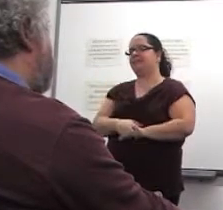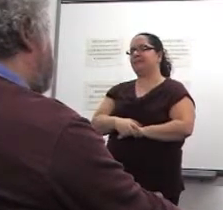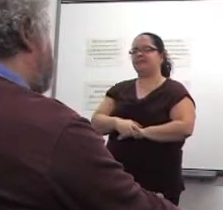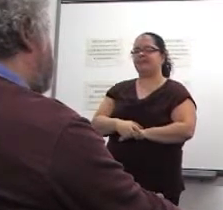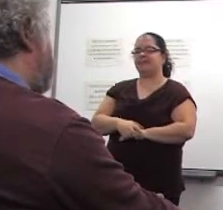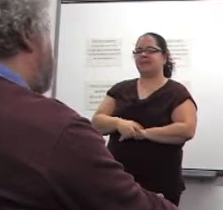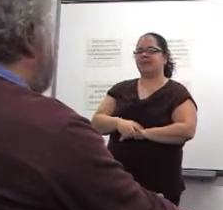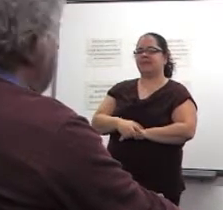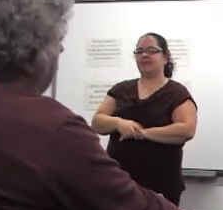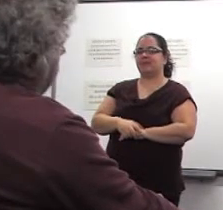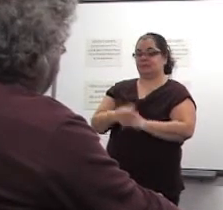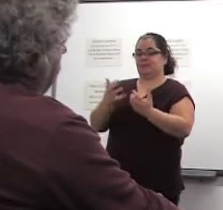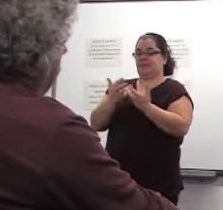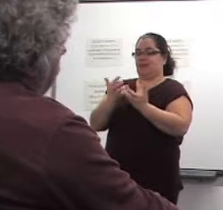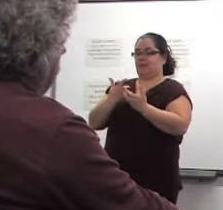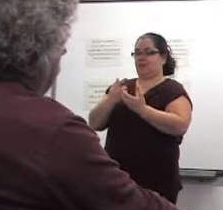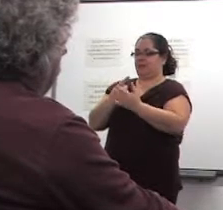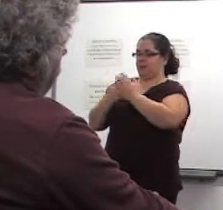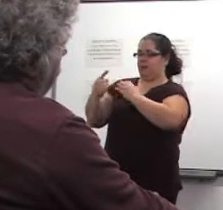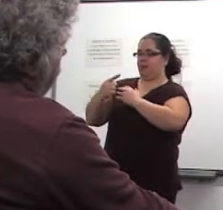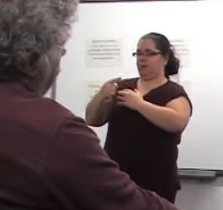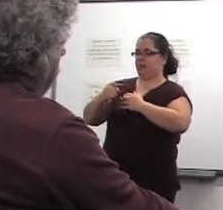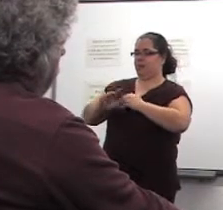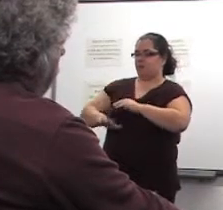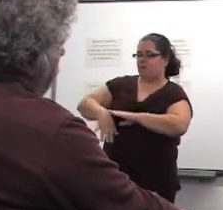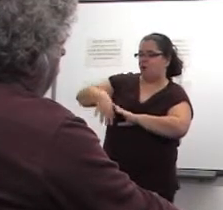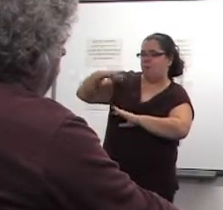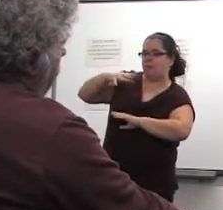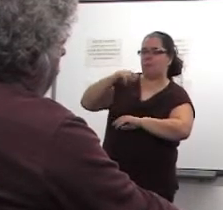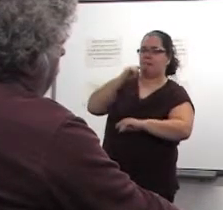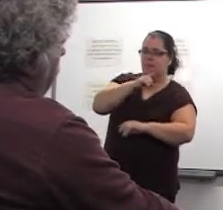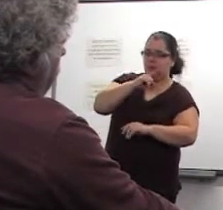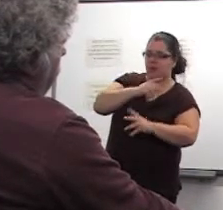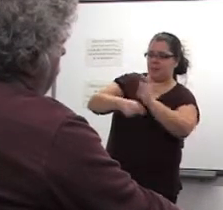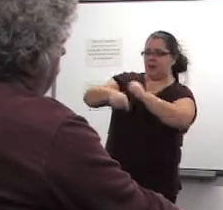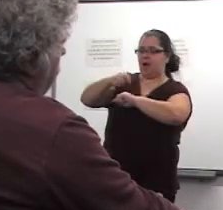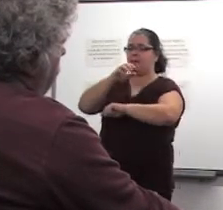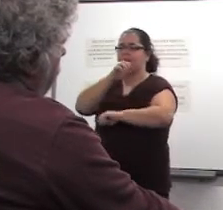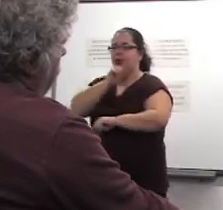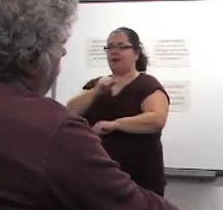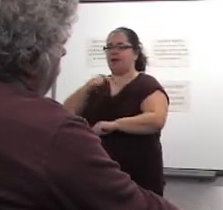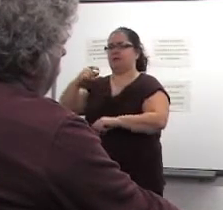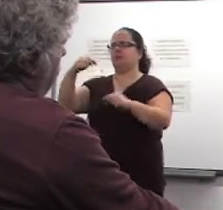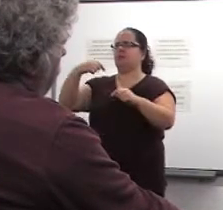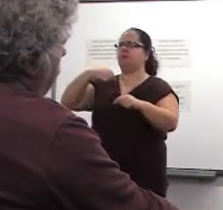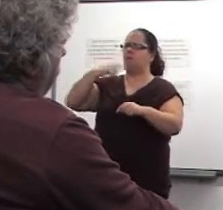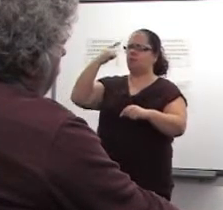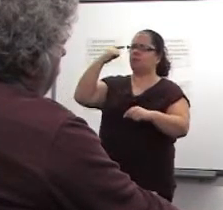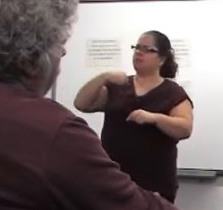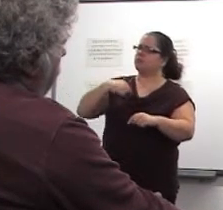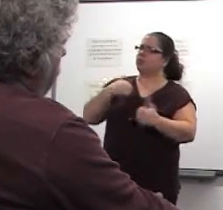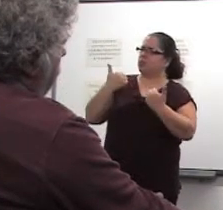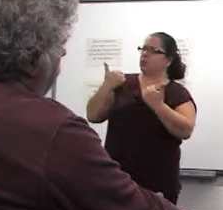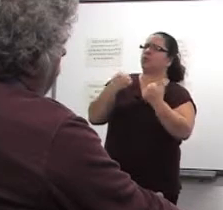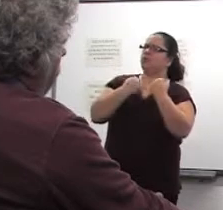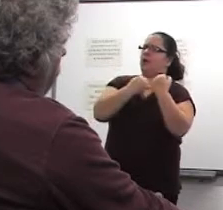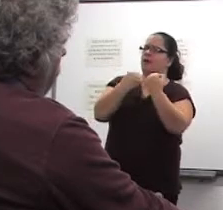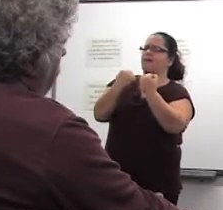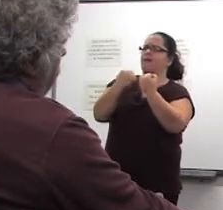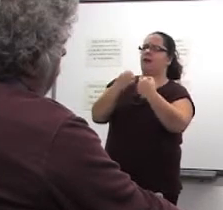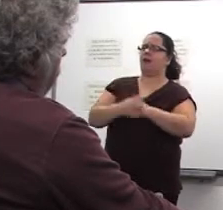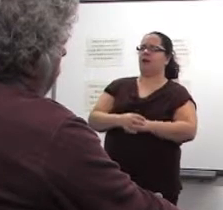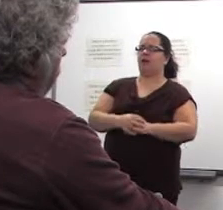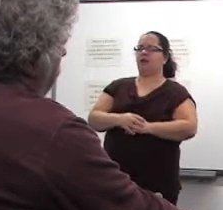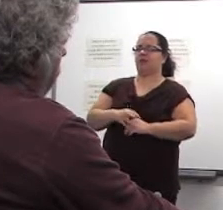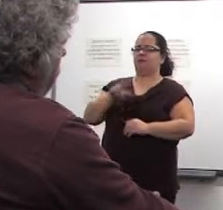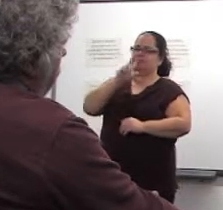That was how he was shaped, from boy to man. "I'm a good driver," he would say in his